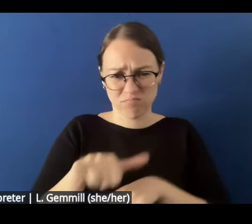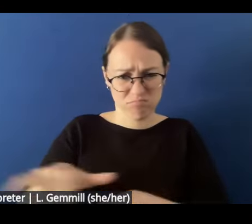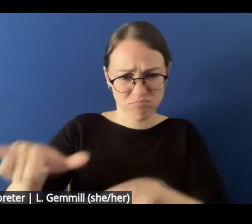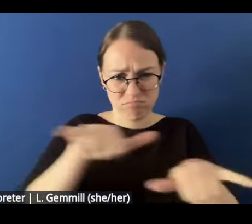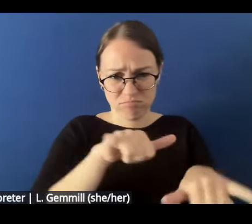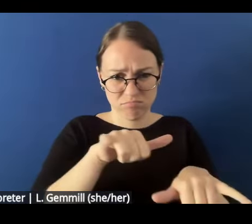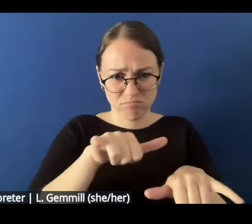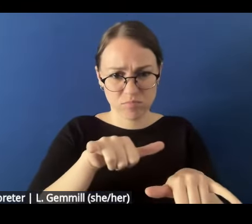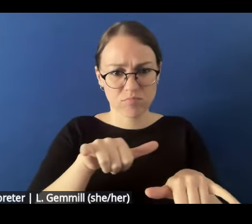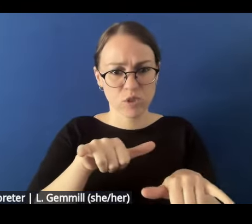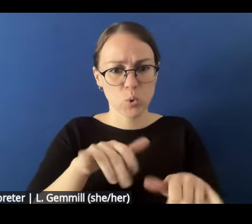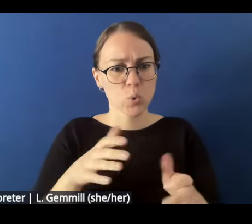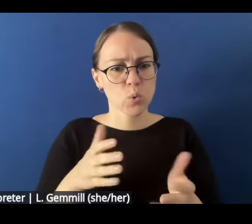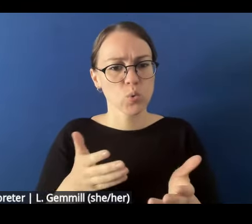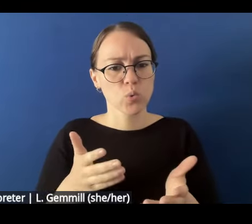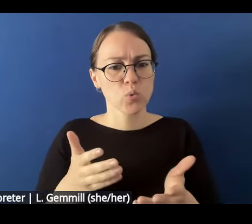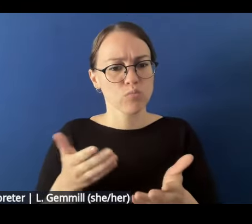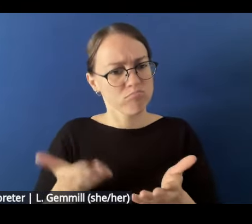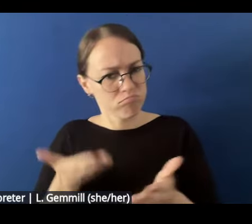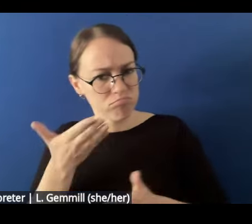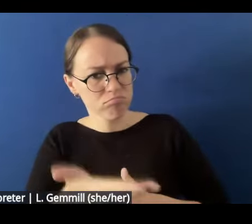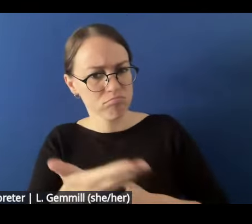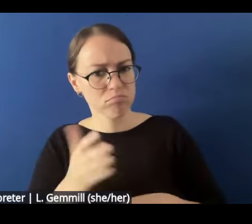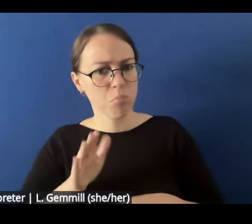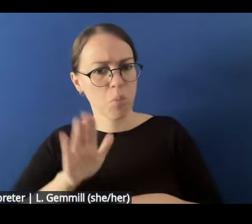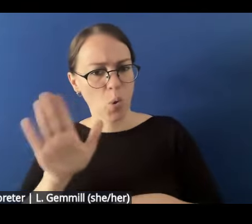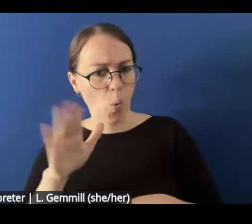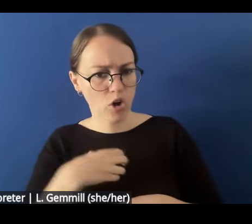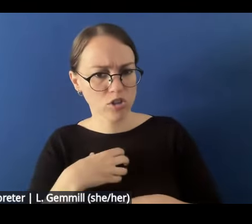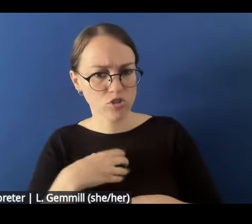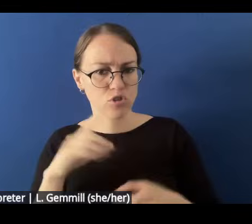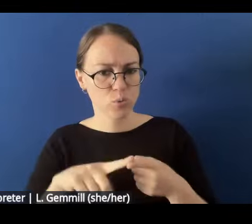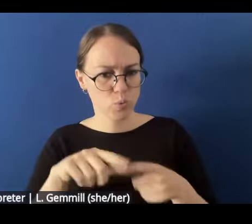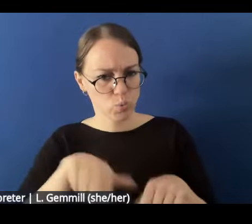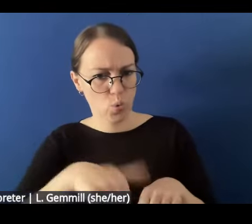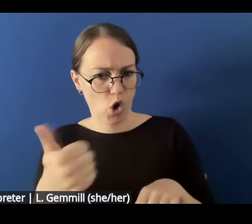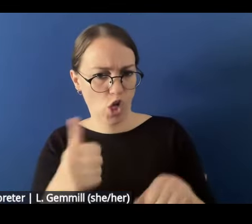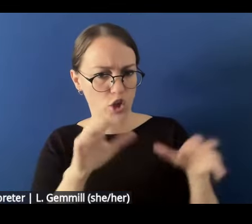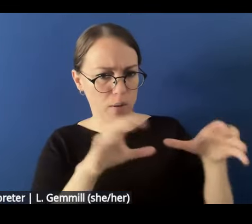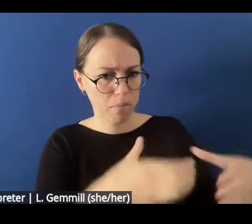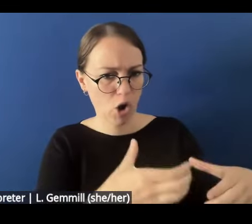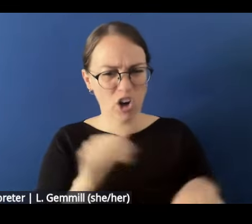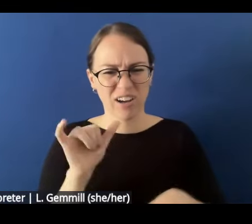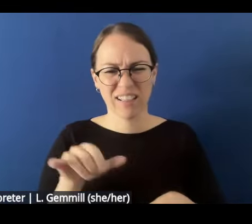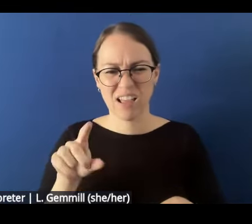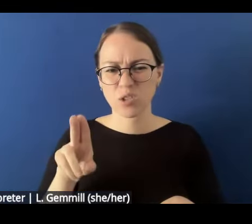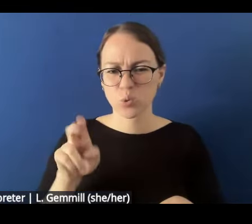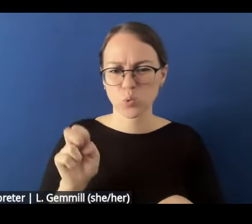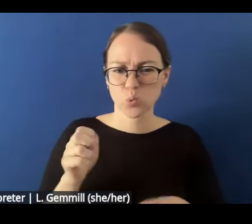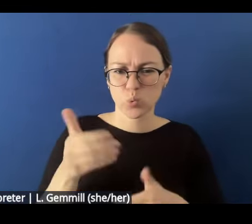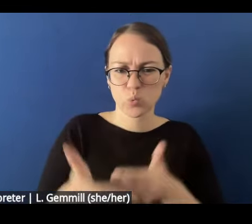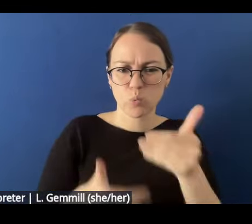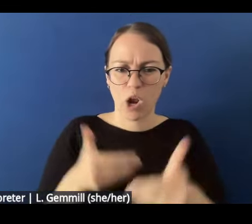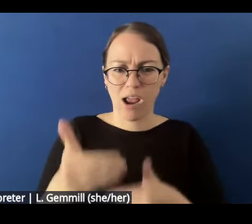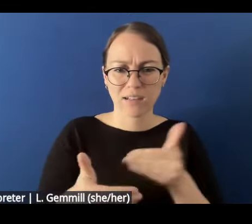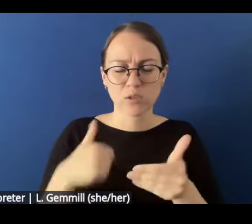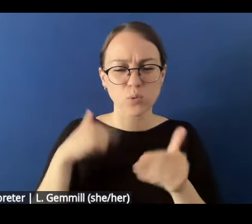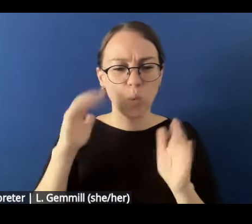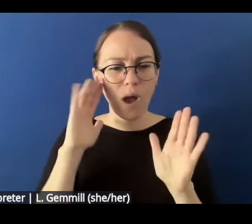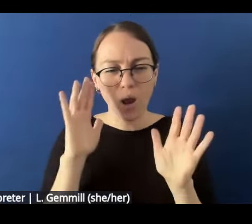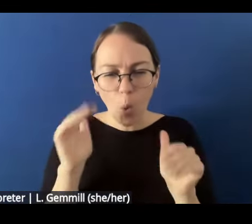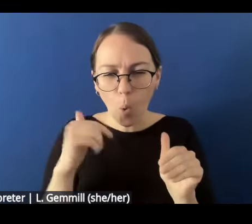party, right? It's due process. And so I hope we can set up some kind of way that there's a requirement that if